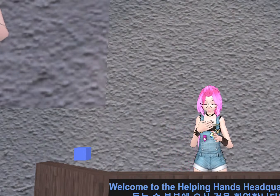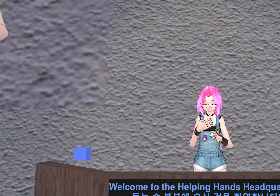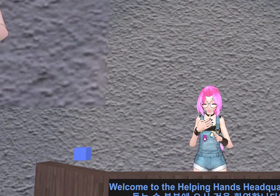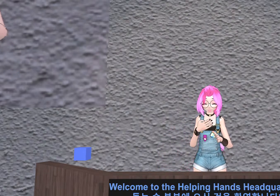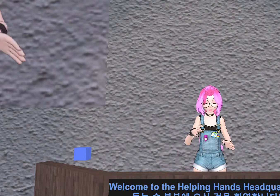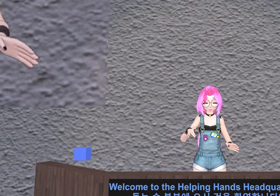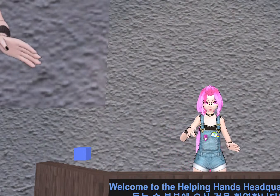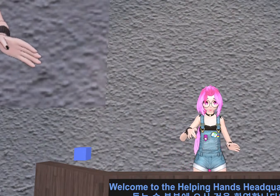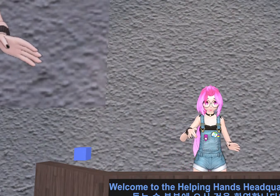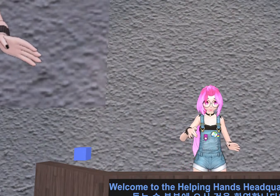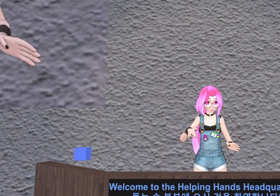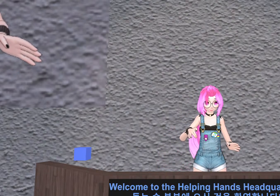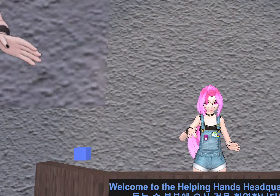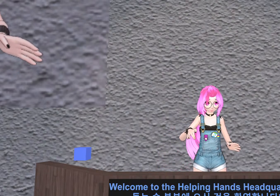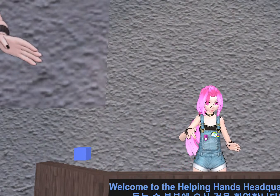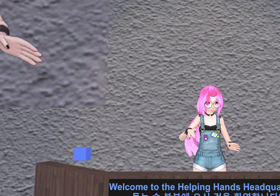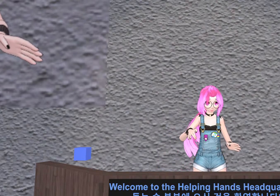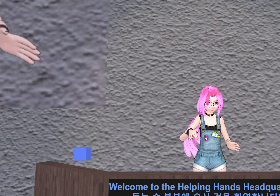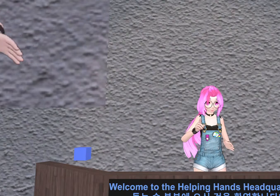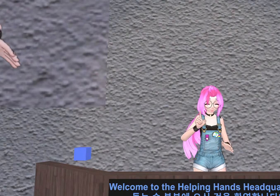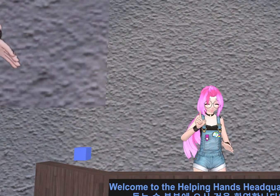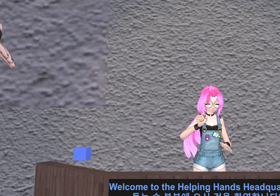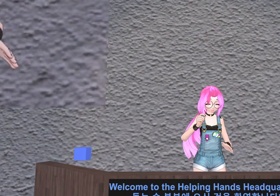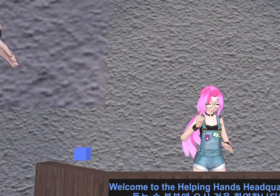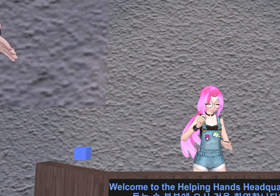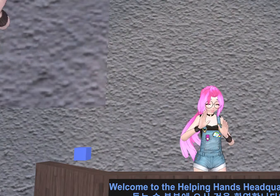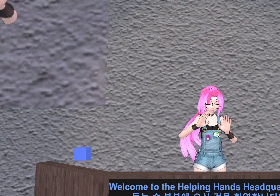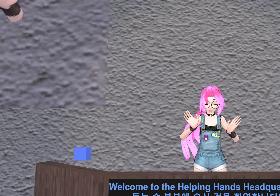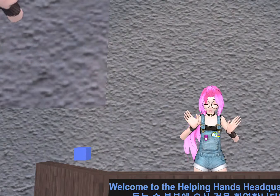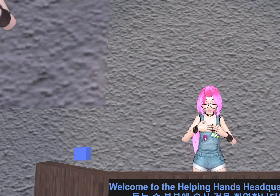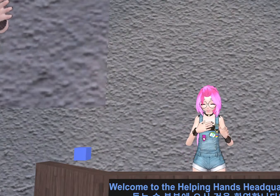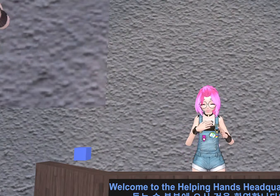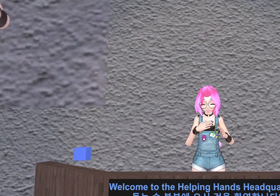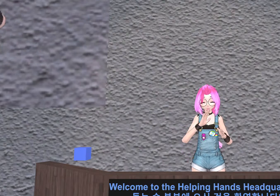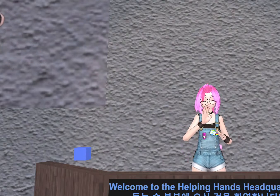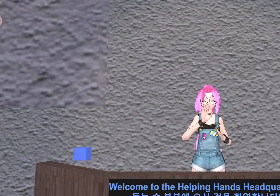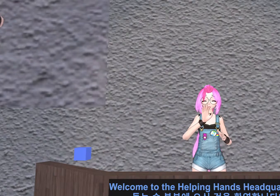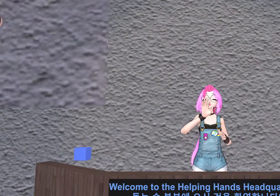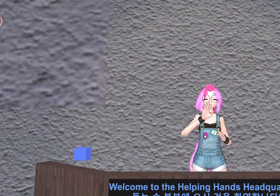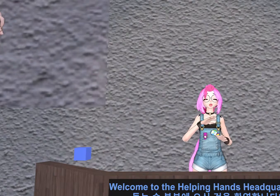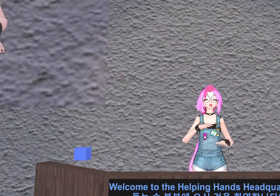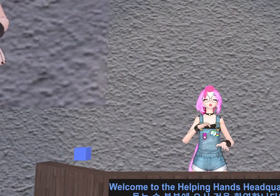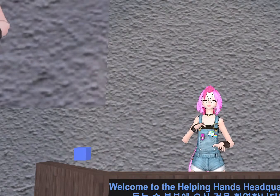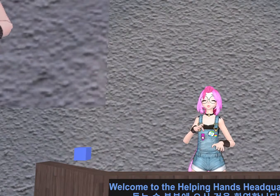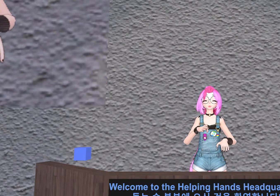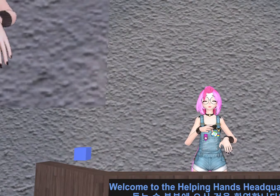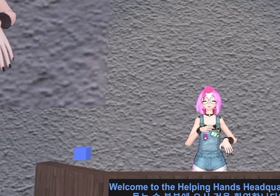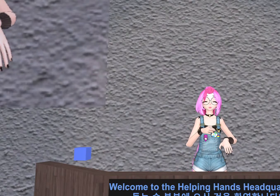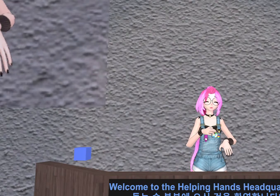Oh, It's for me, annoying. it's blue. But I'm having people have request. Okay, whatever.